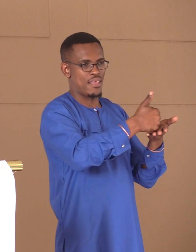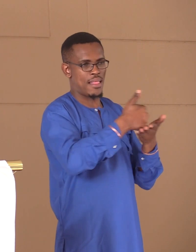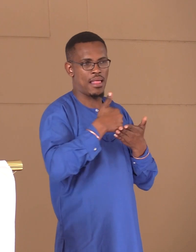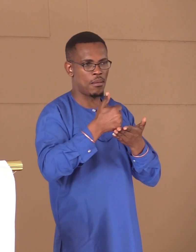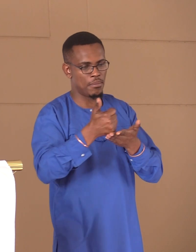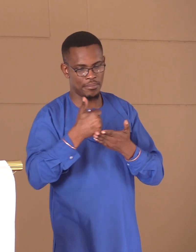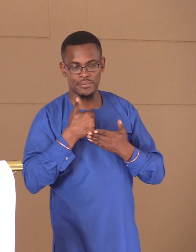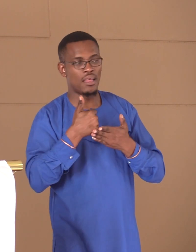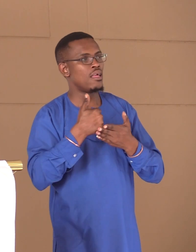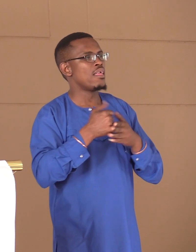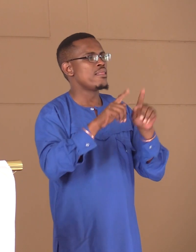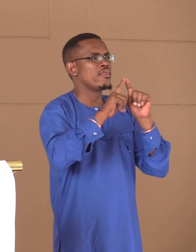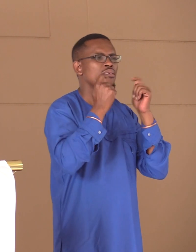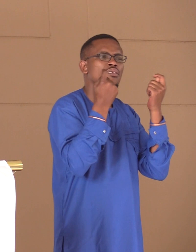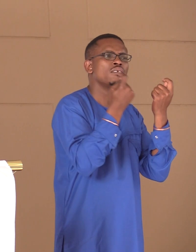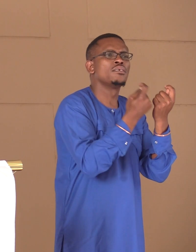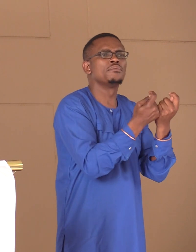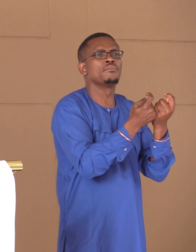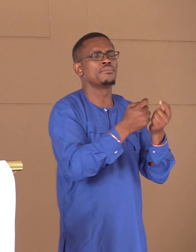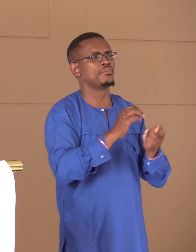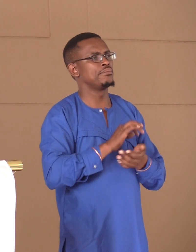The Ross team,